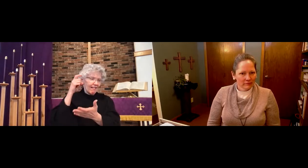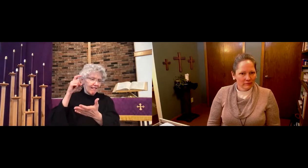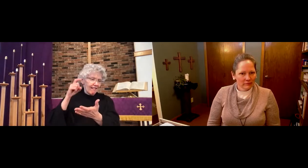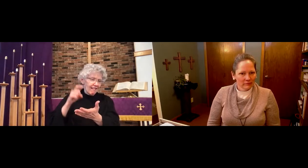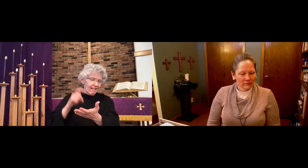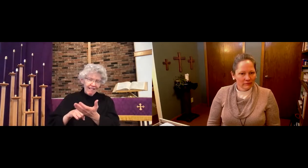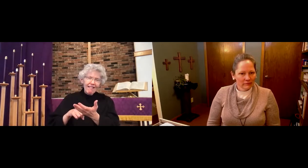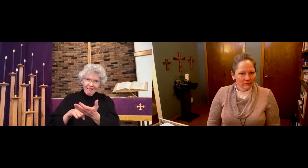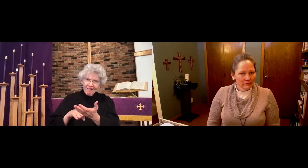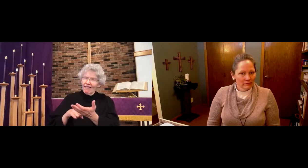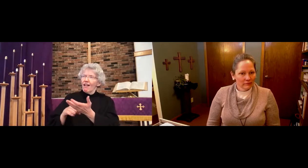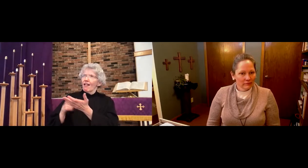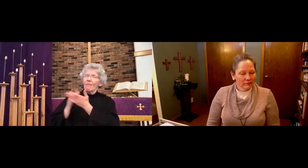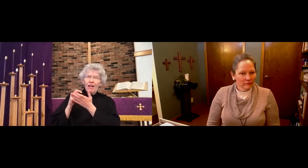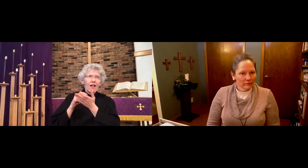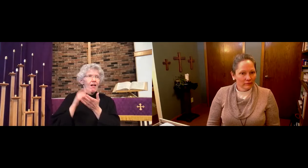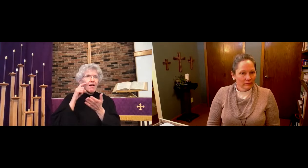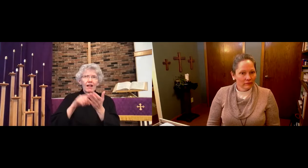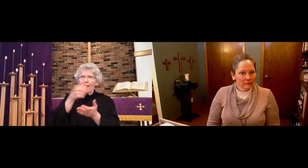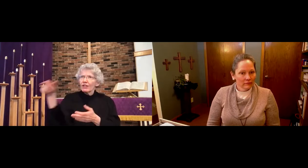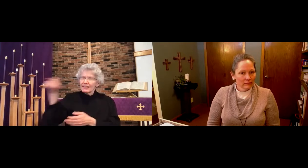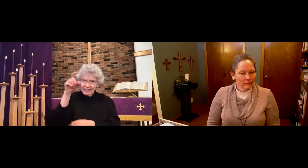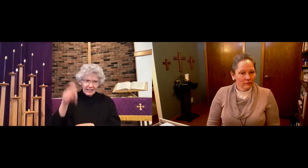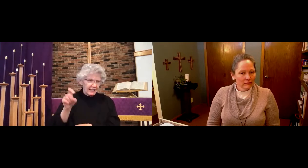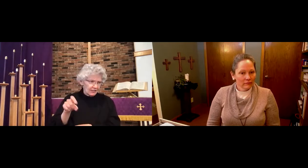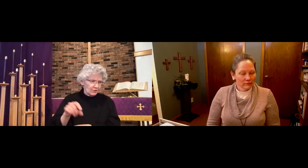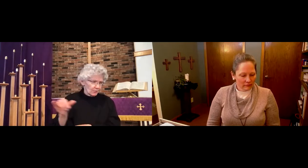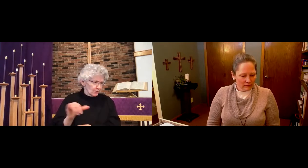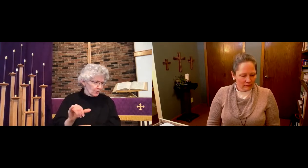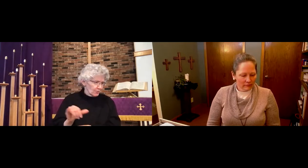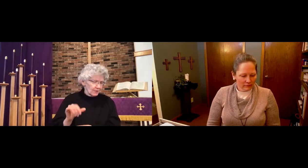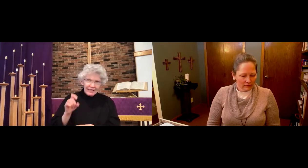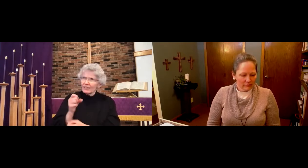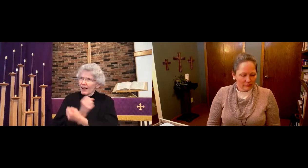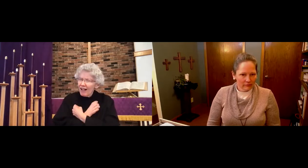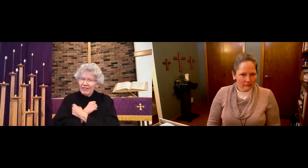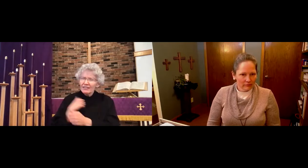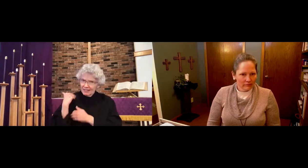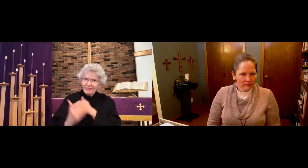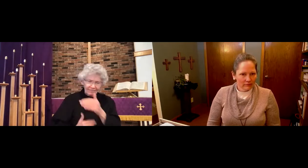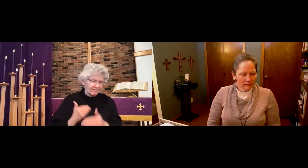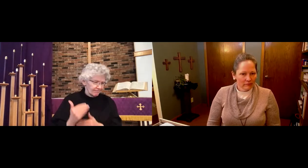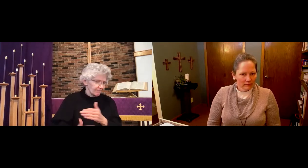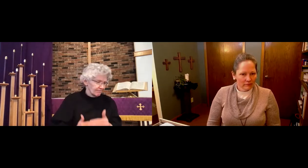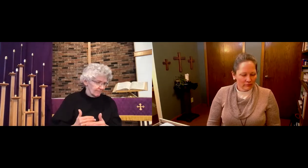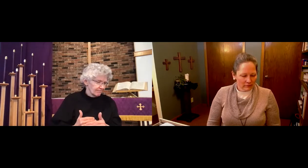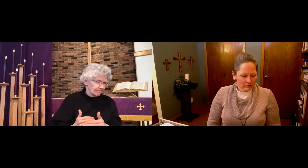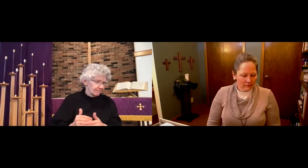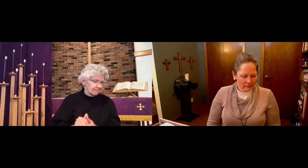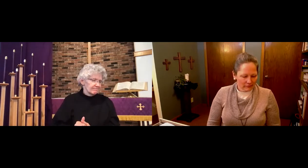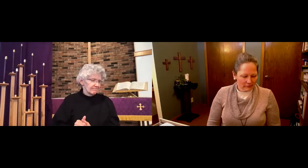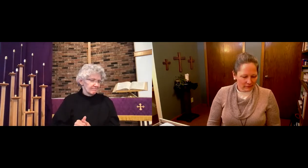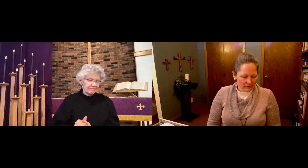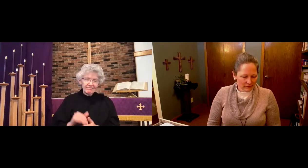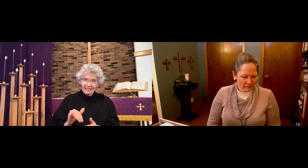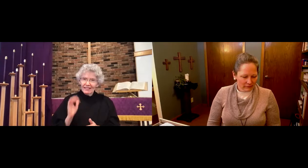Jesus comes to us and helps us so that we notice others who need love and kindness as